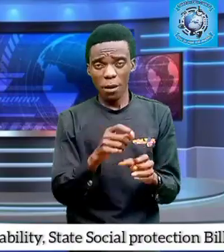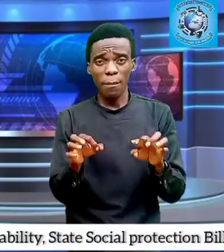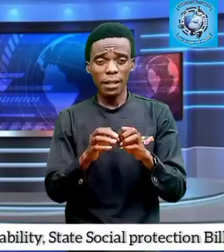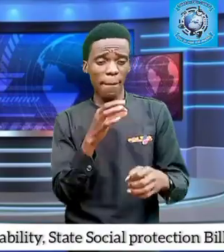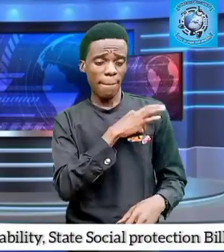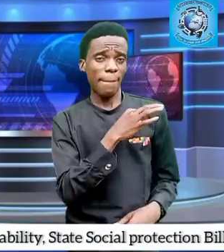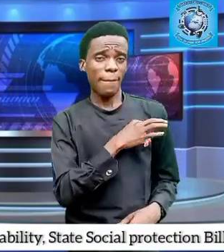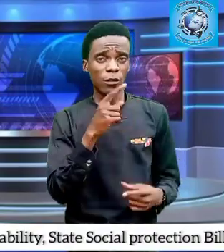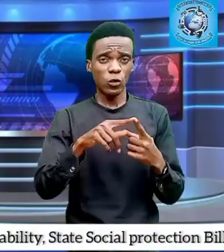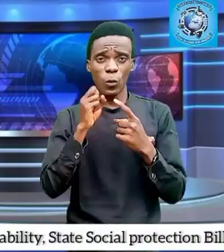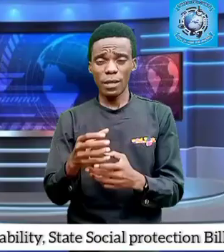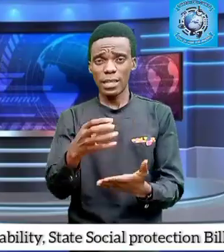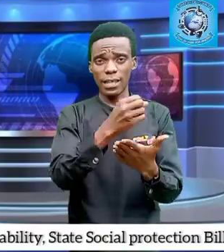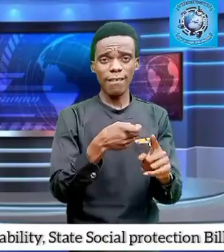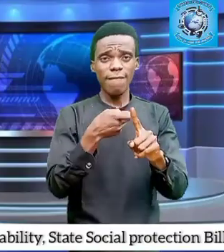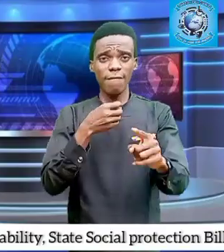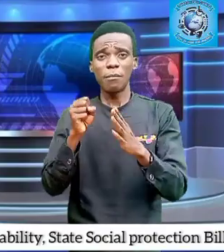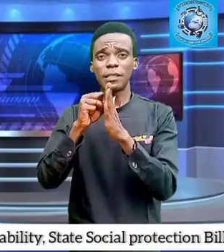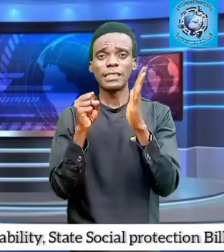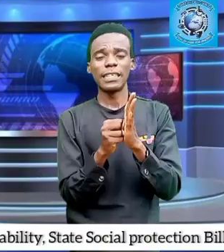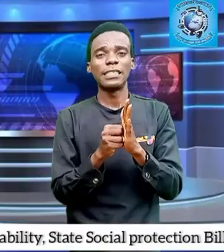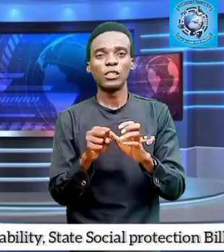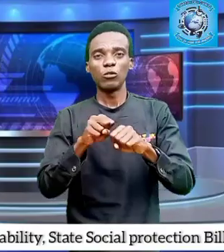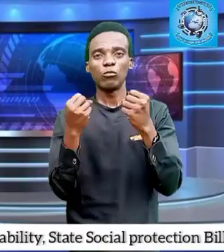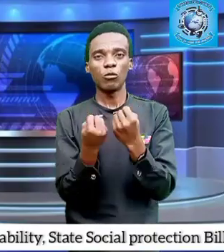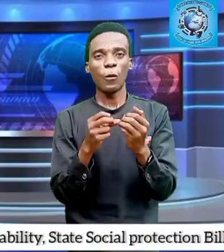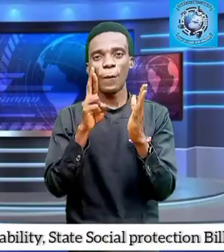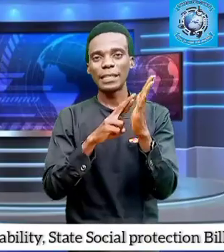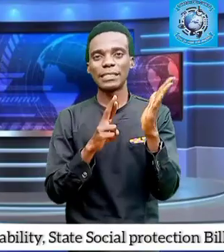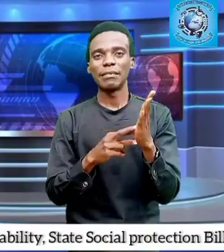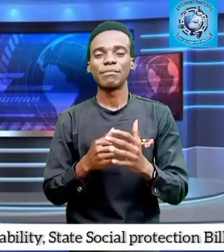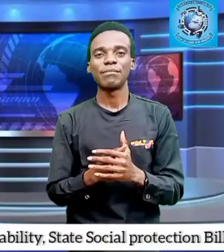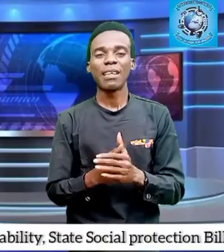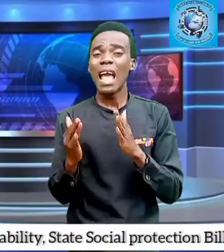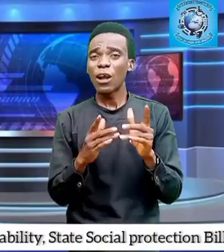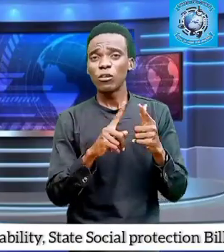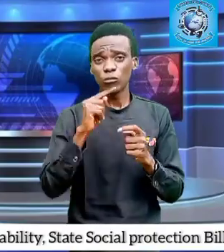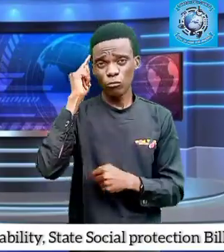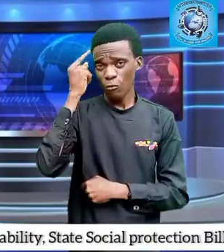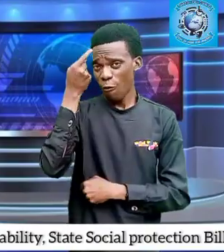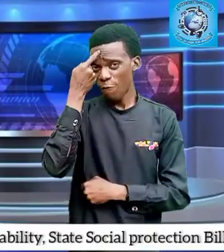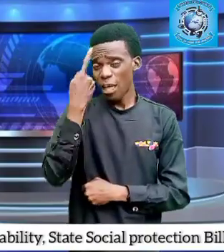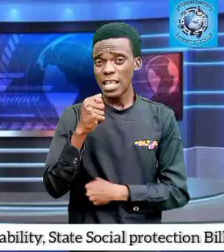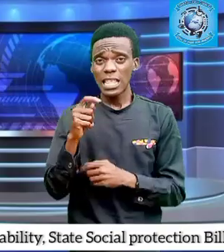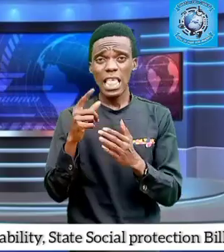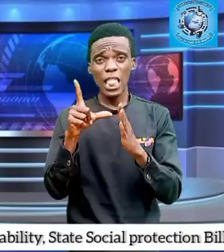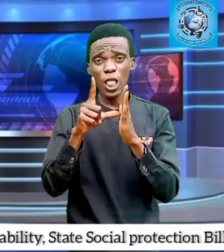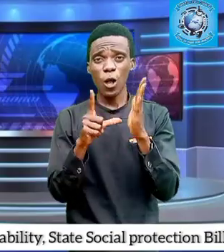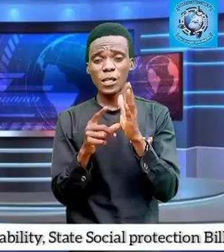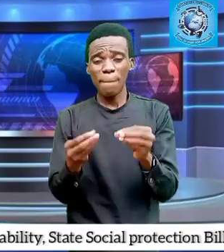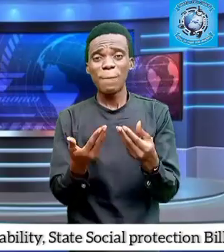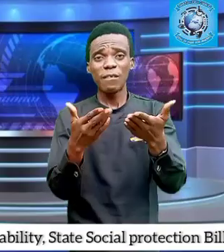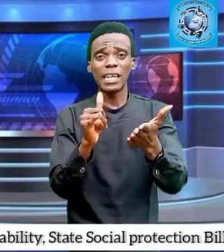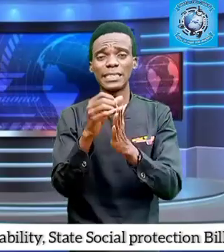expected to be mined from the state social register. According to the governor, the laws provide that